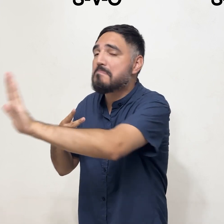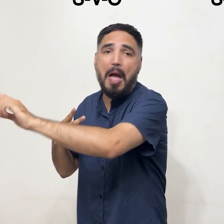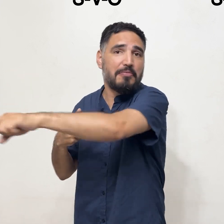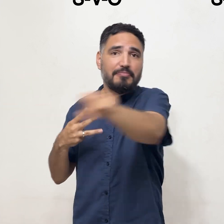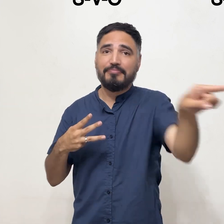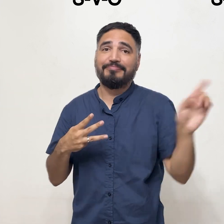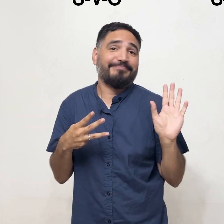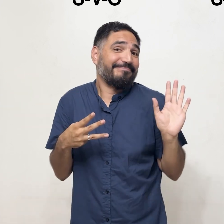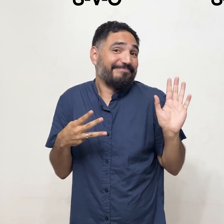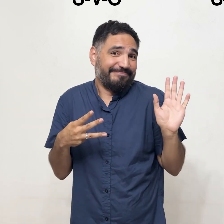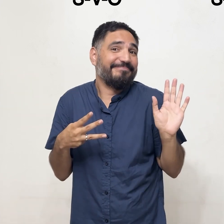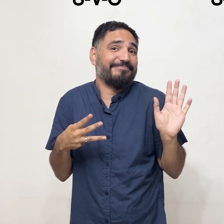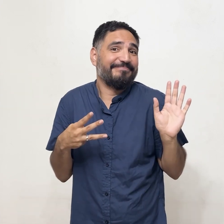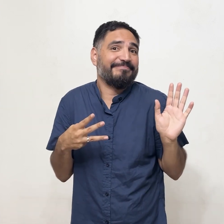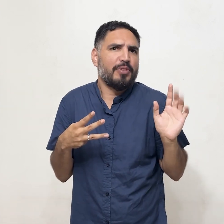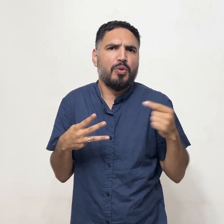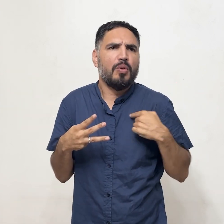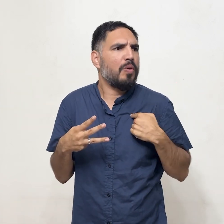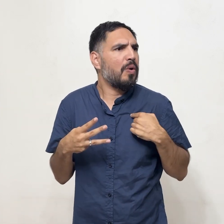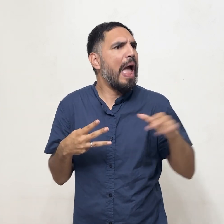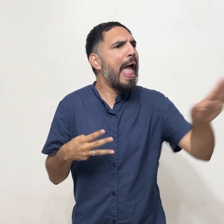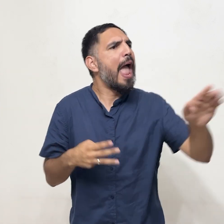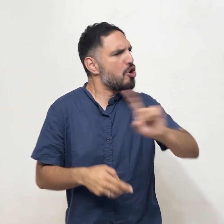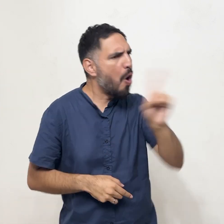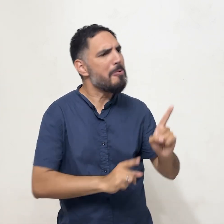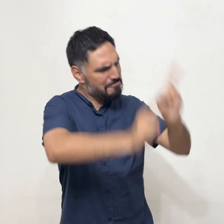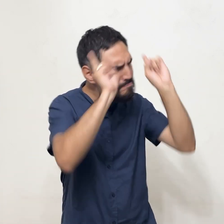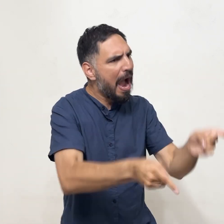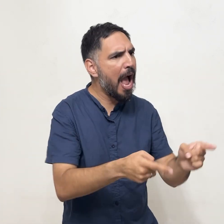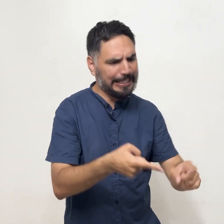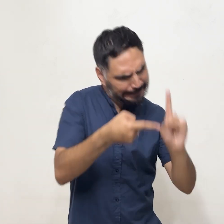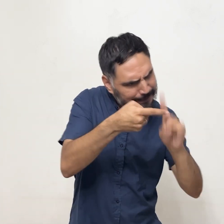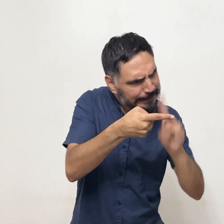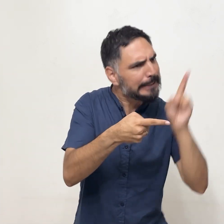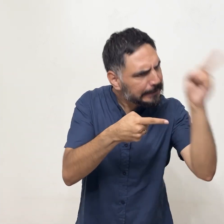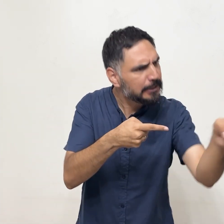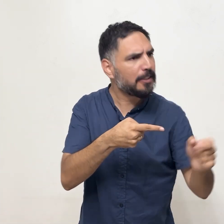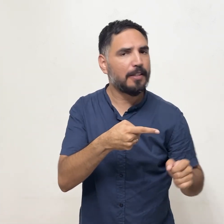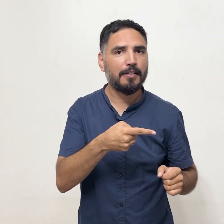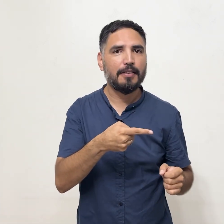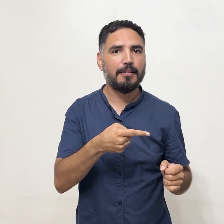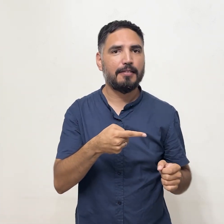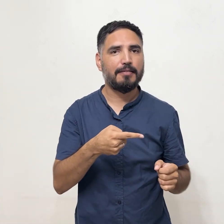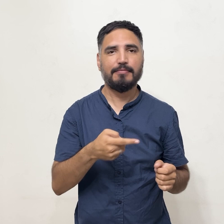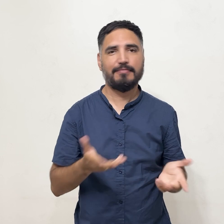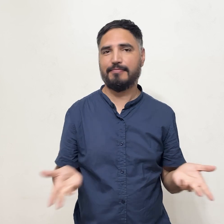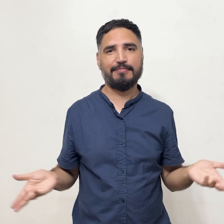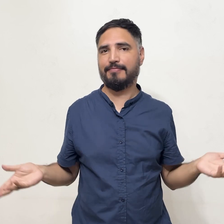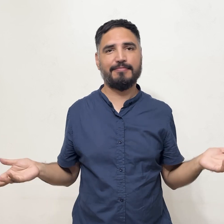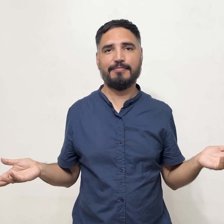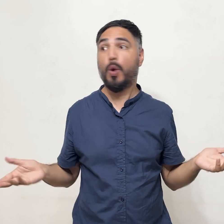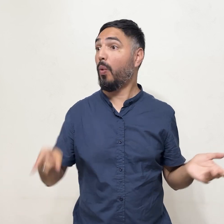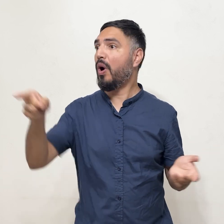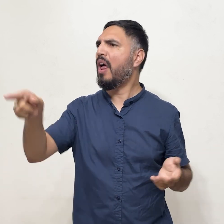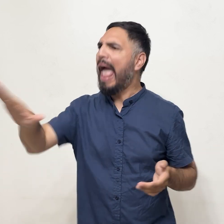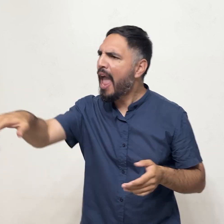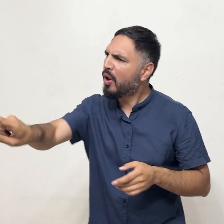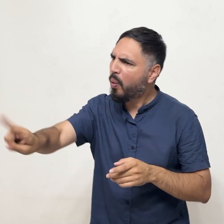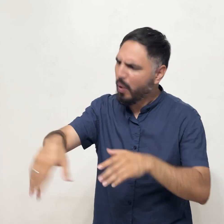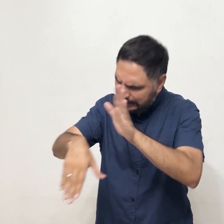own way of organizing sentences. And of course, it wasn't possible of the man of a group of deaf people. You must speak